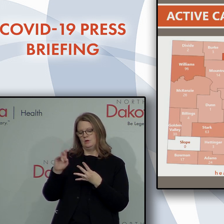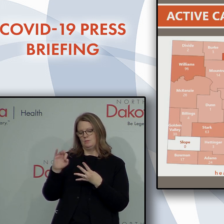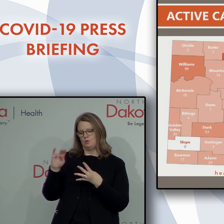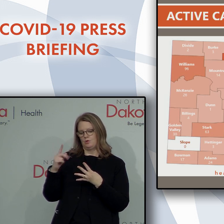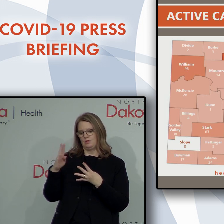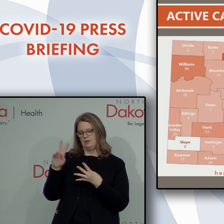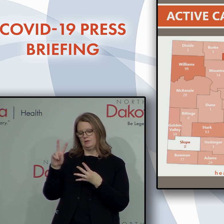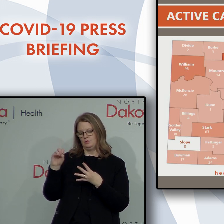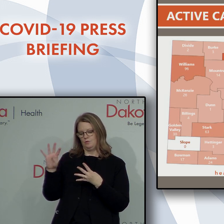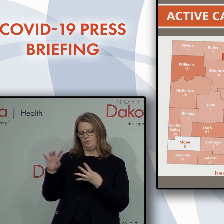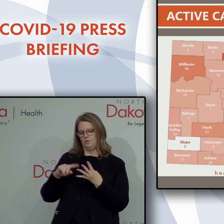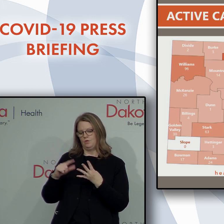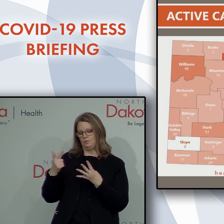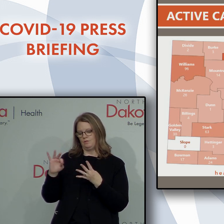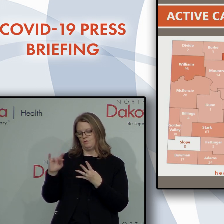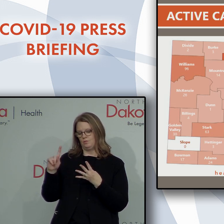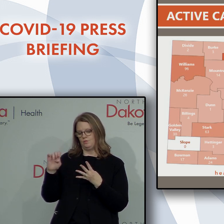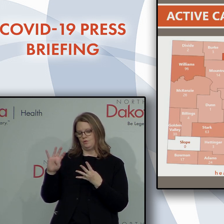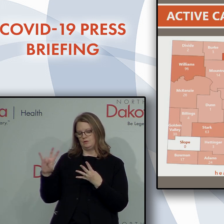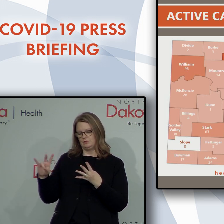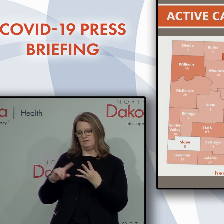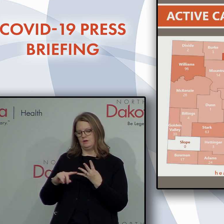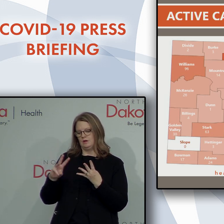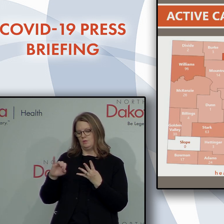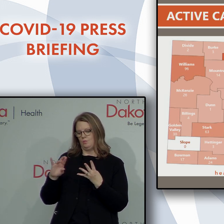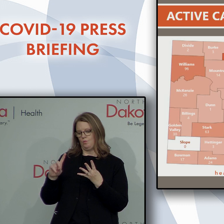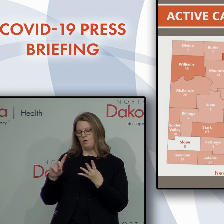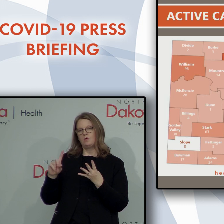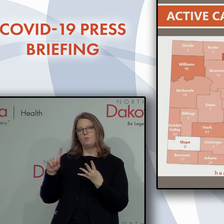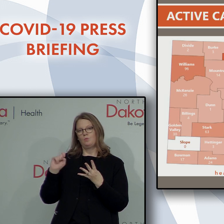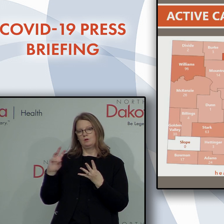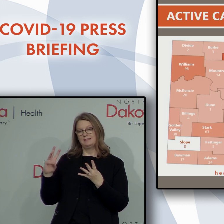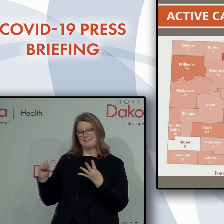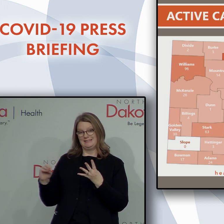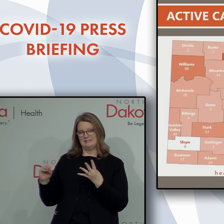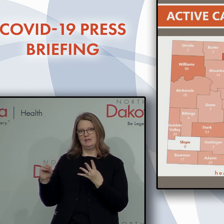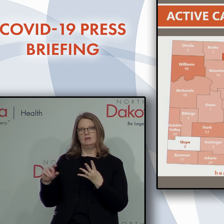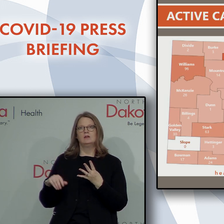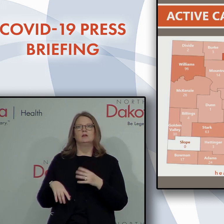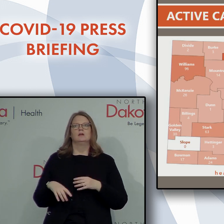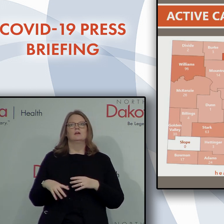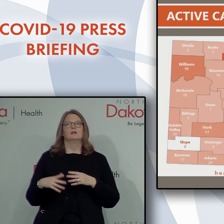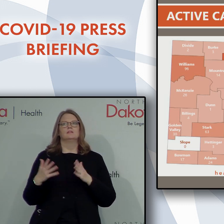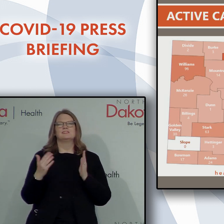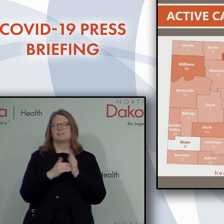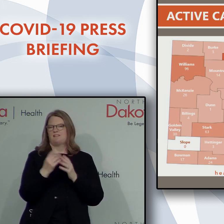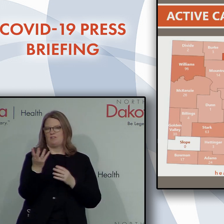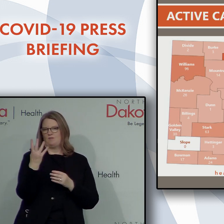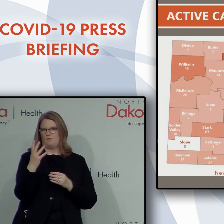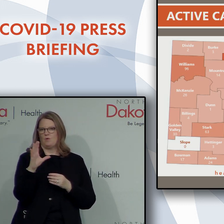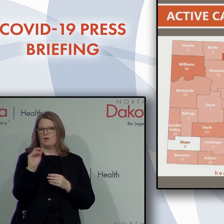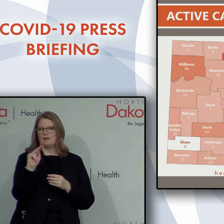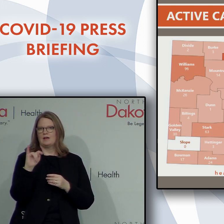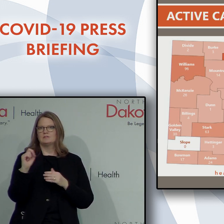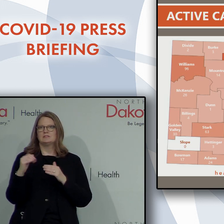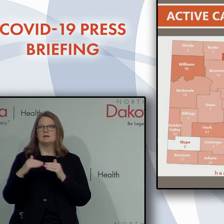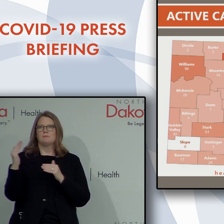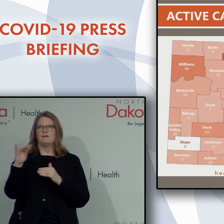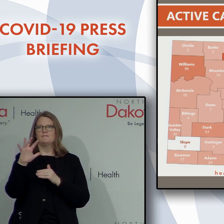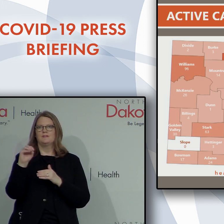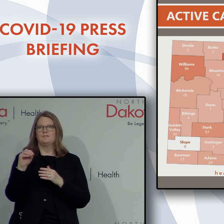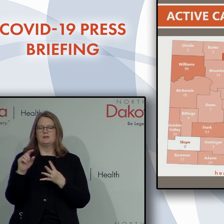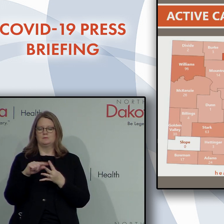Burley 204, Grand Forks 147, and Ward 160. And then there's another 4 counties with case counts above 50, and that would